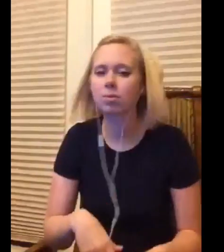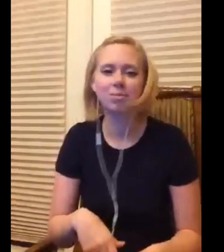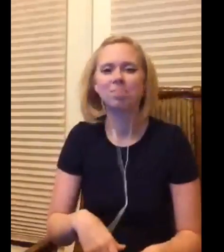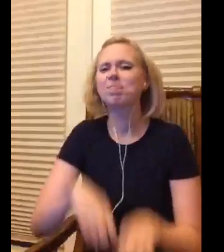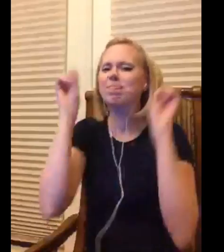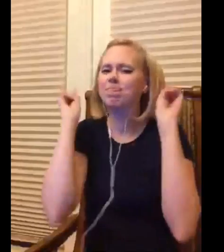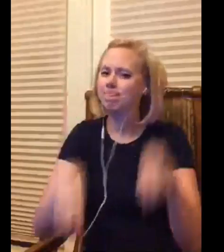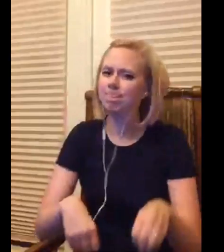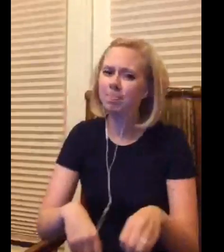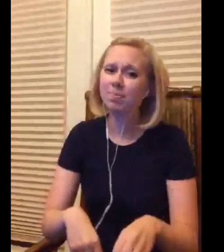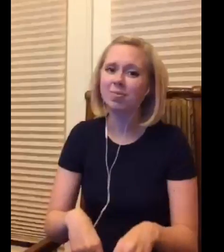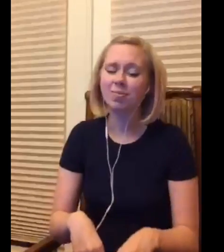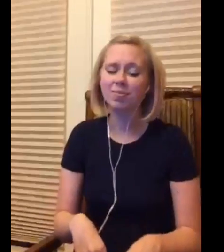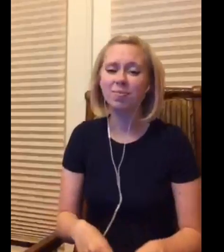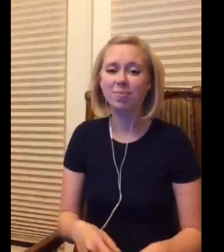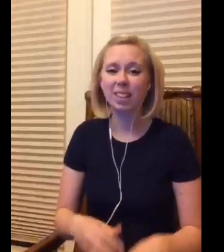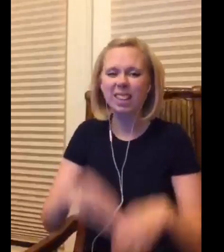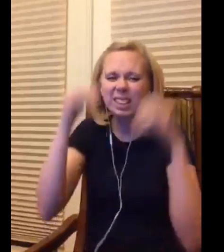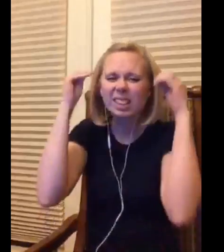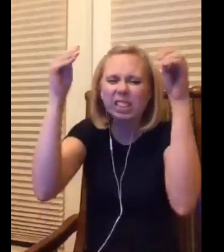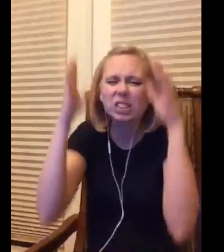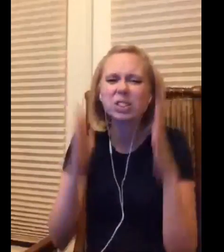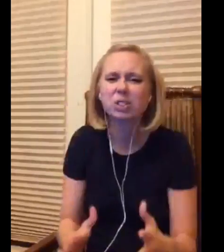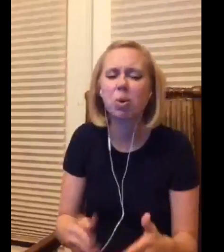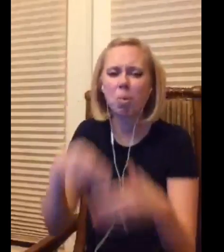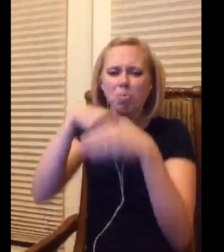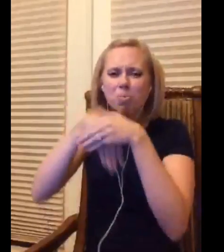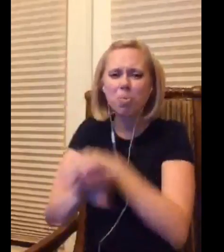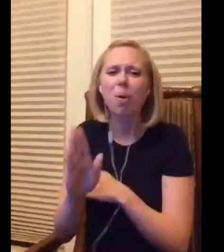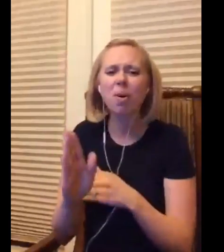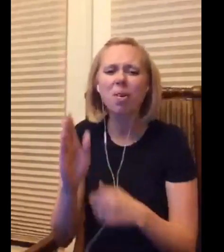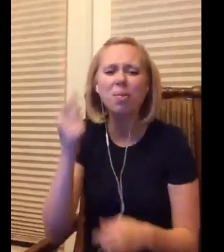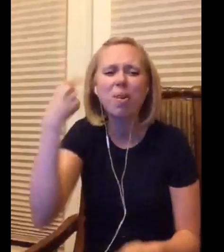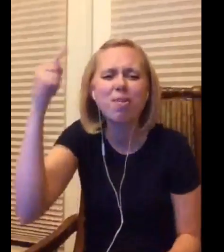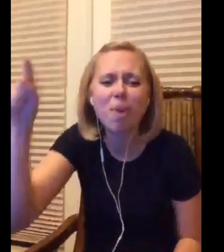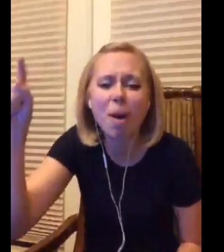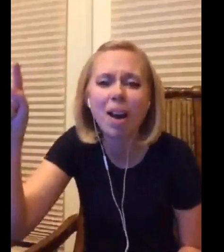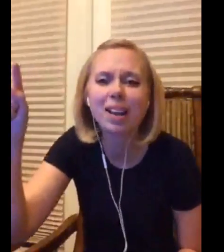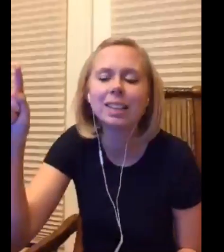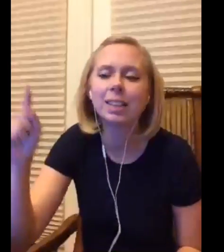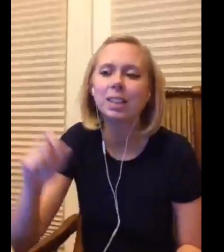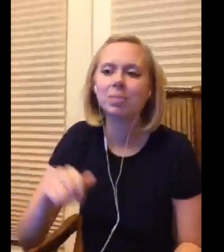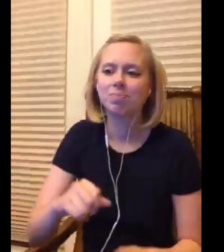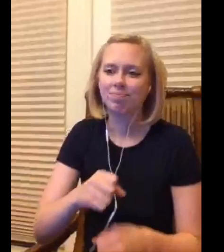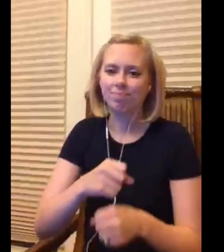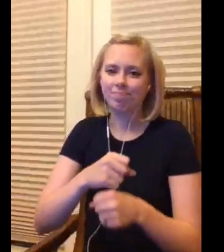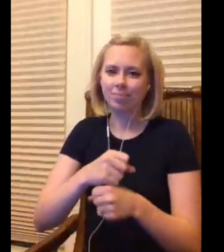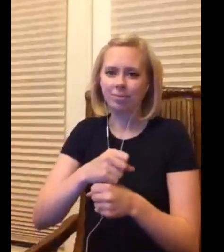do this. We're educators. We're born to make a difference. Thank you so much.